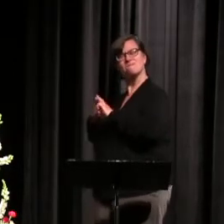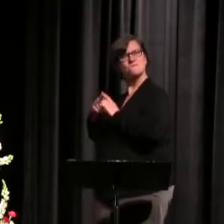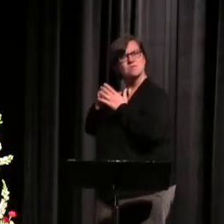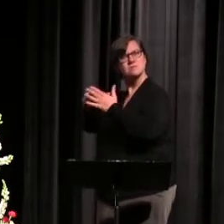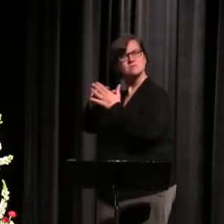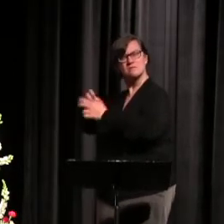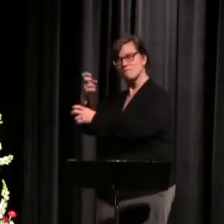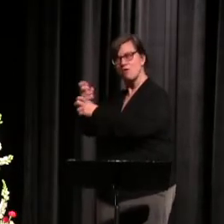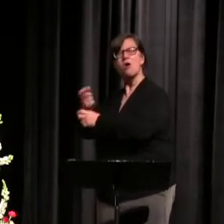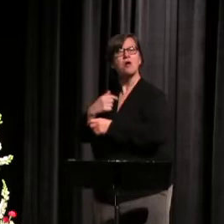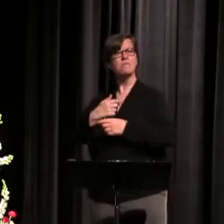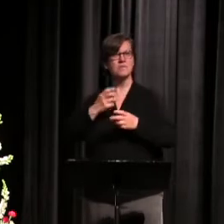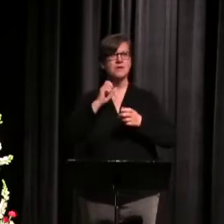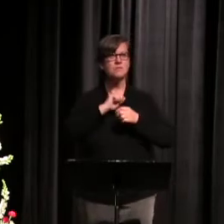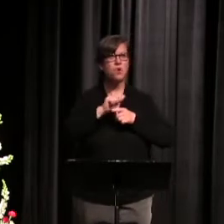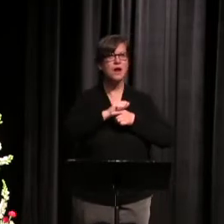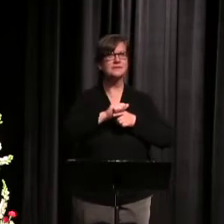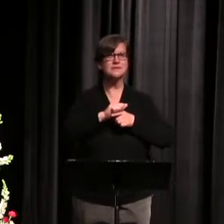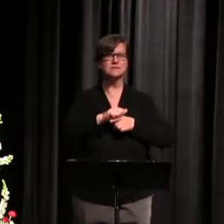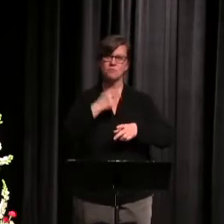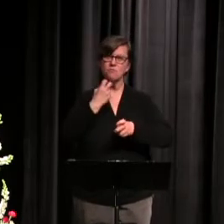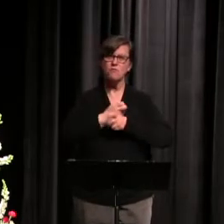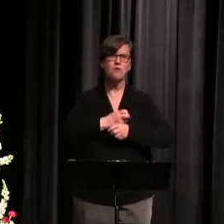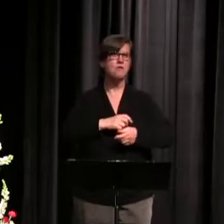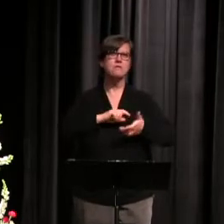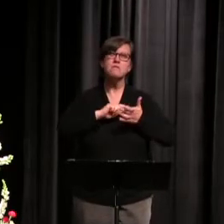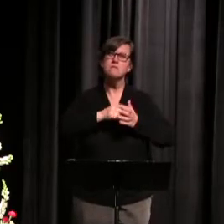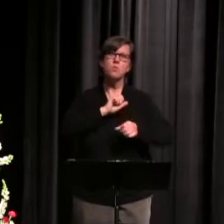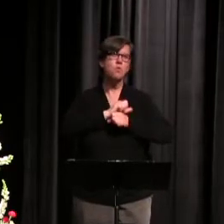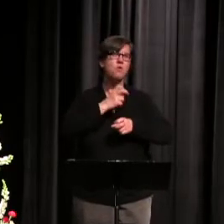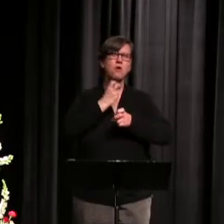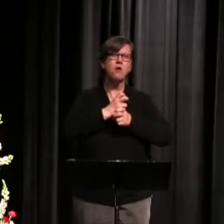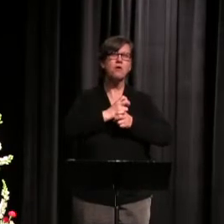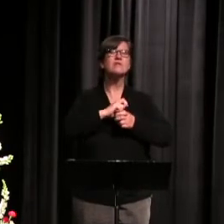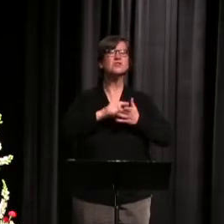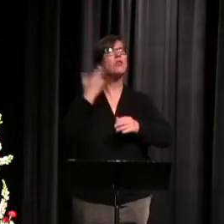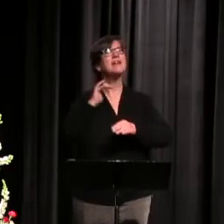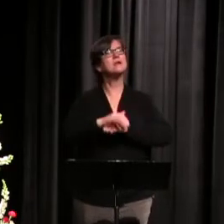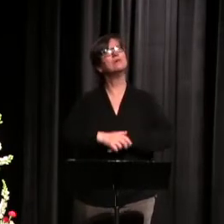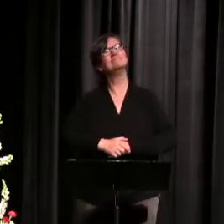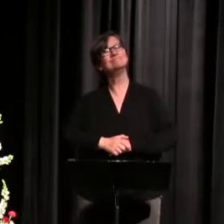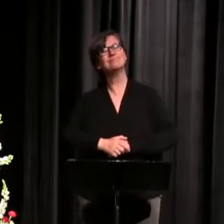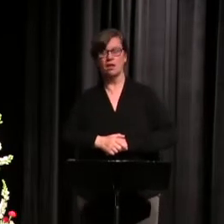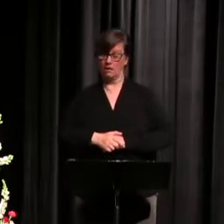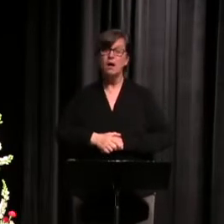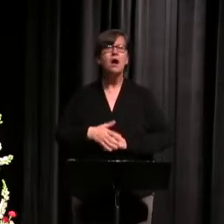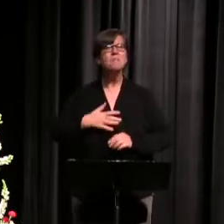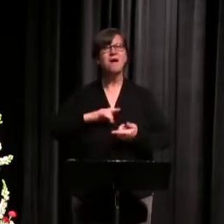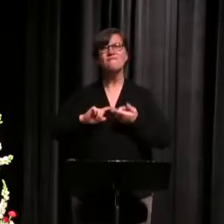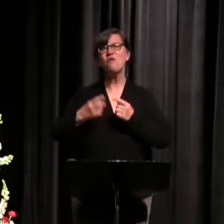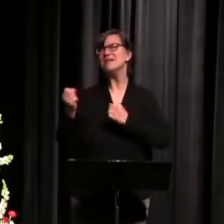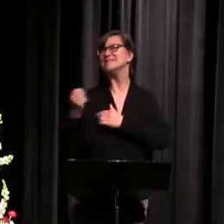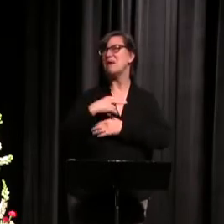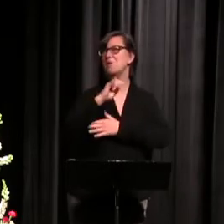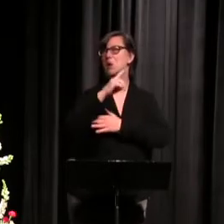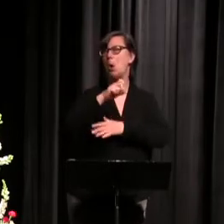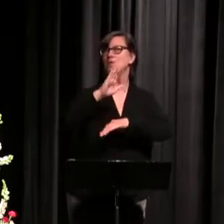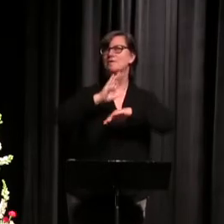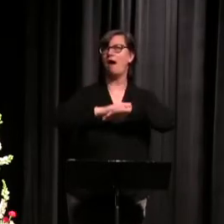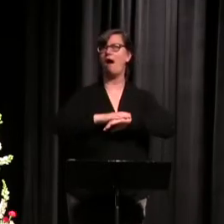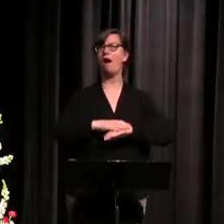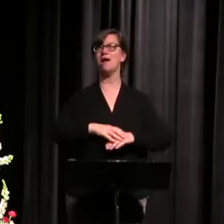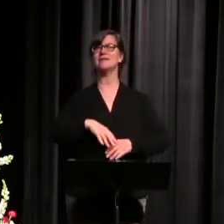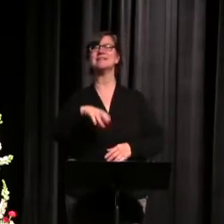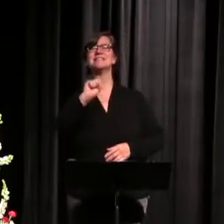began working. I asked my friends to send me notes on Snapchat. I did a quick TikTok dance.